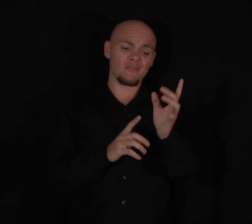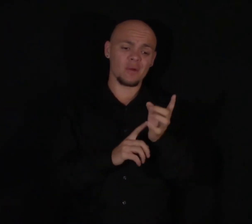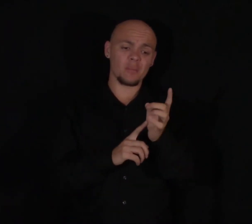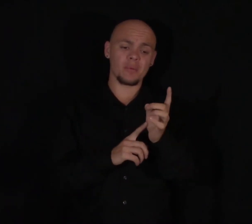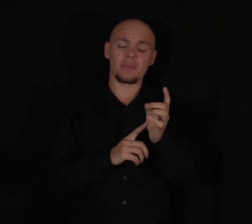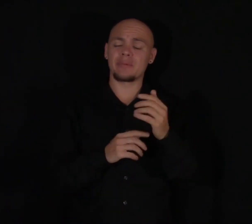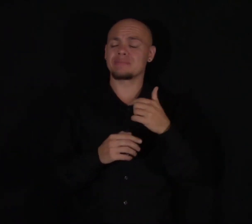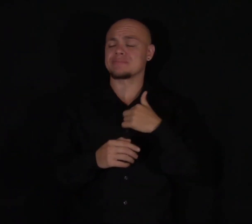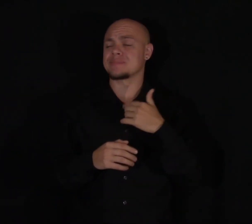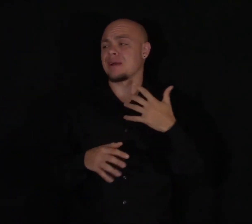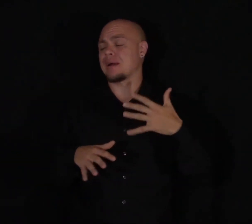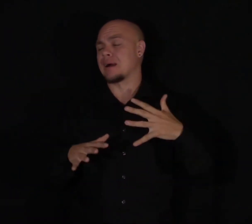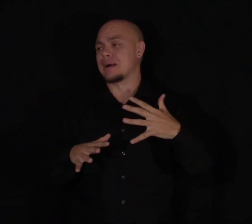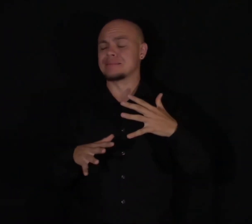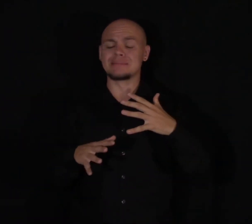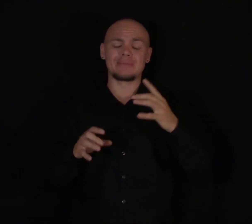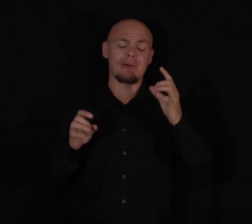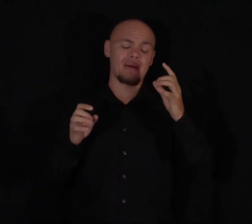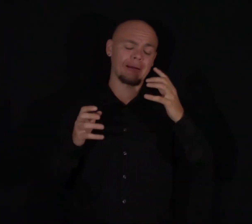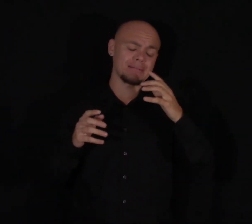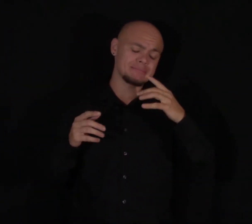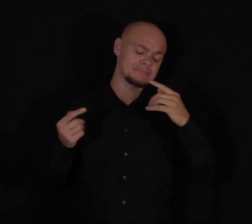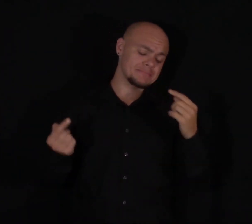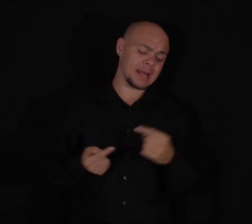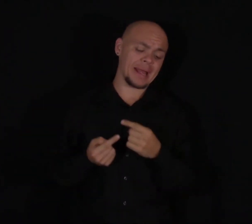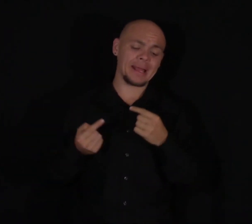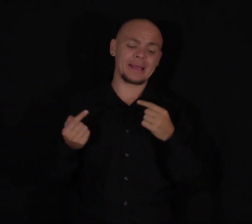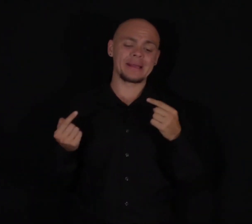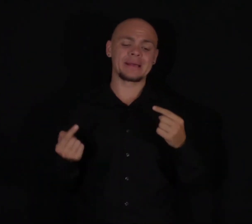shuddering and agony. The examination, the